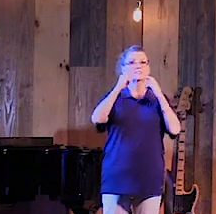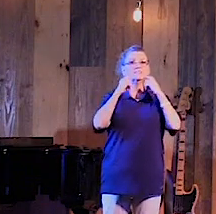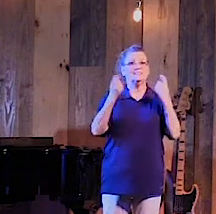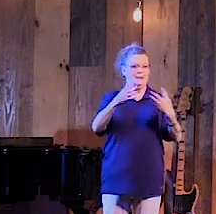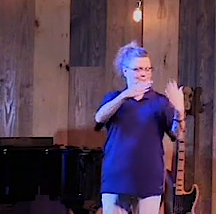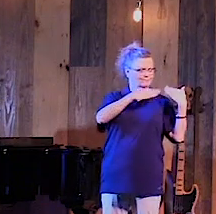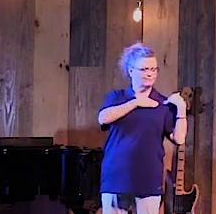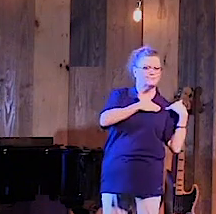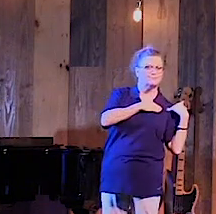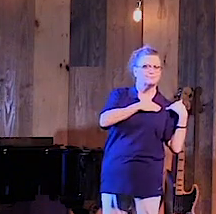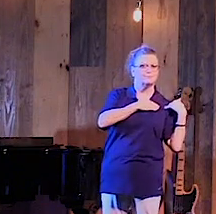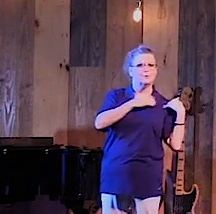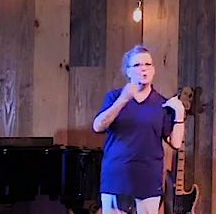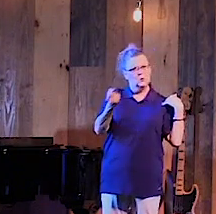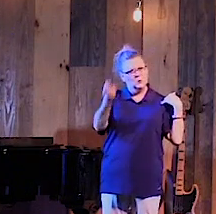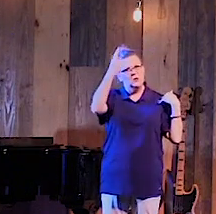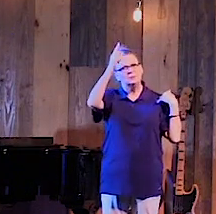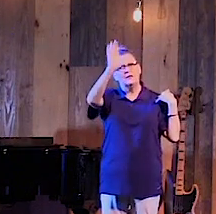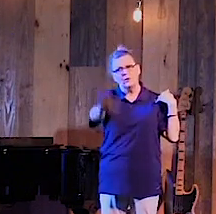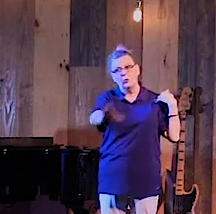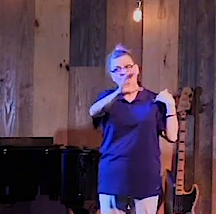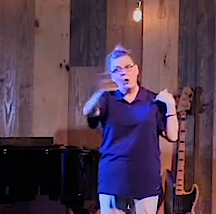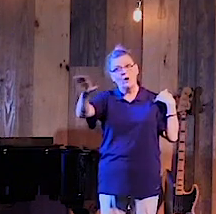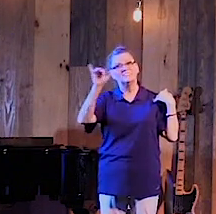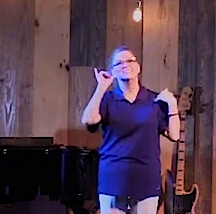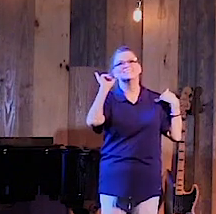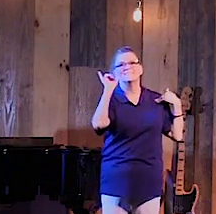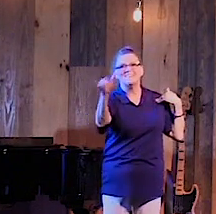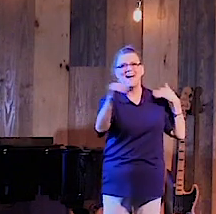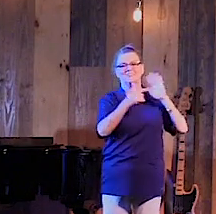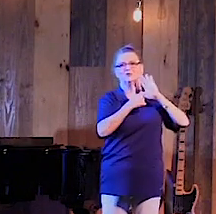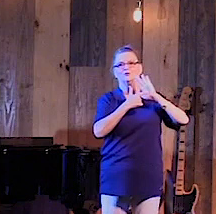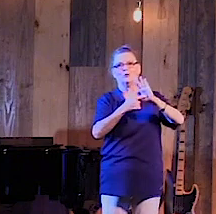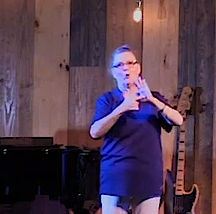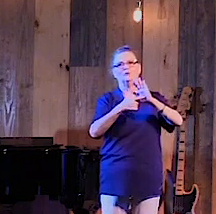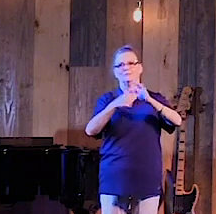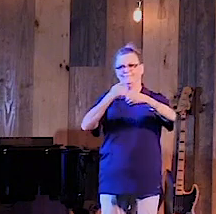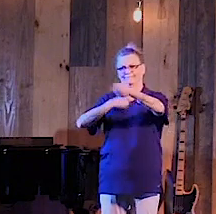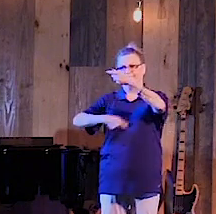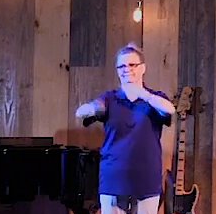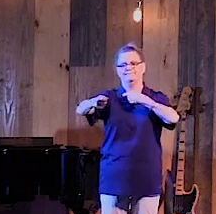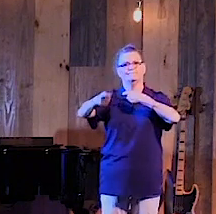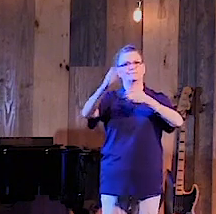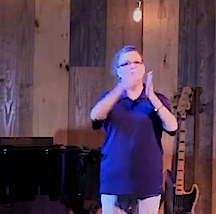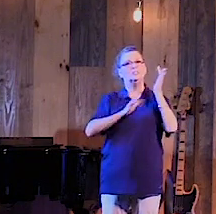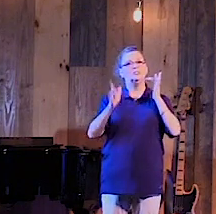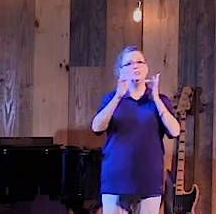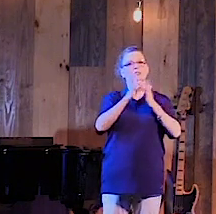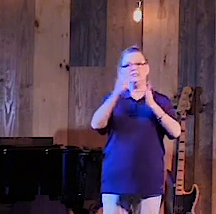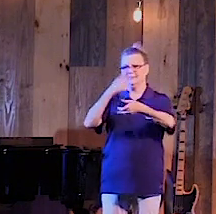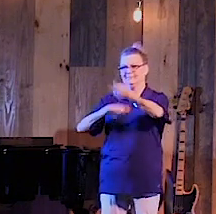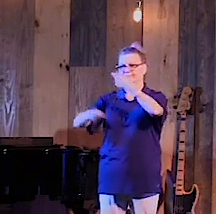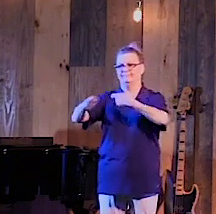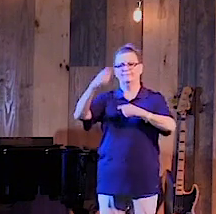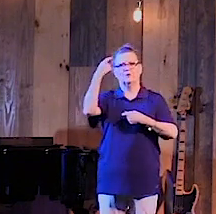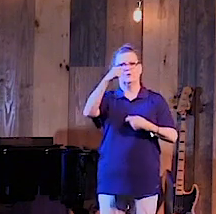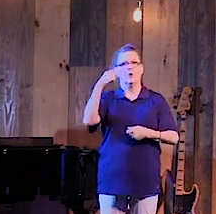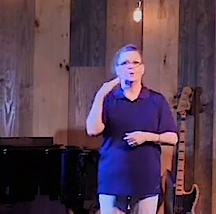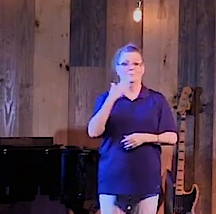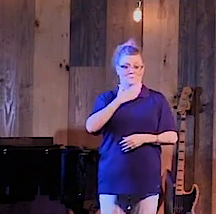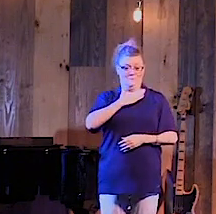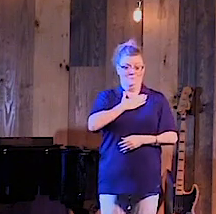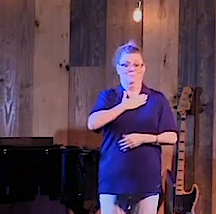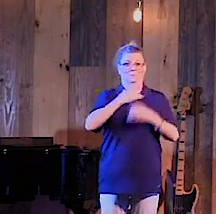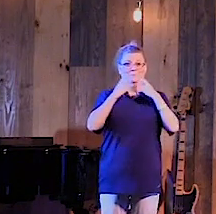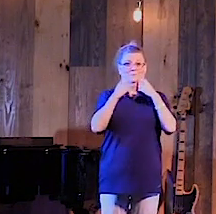you understand what the cross is? The cross is Jesus taking the place for your rebellion and wayward living. You see, the cross